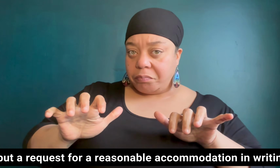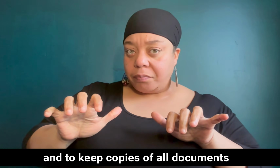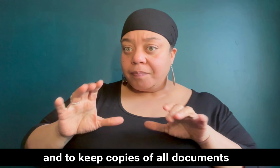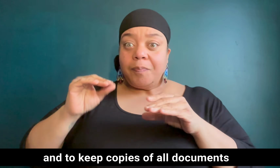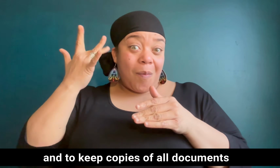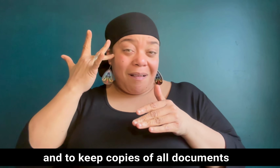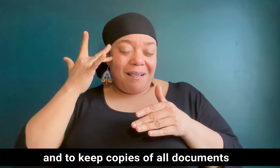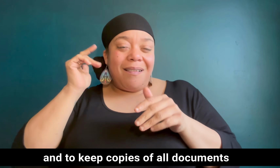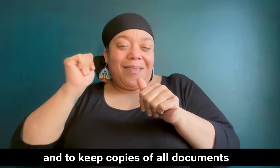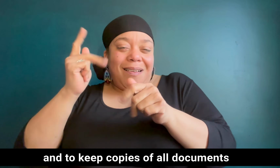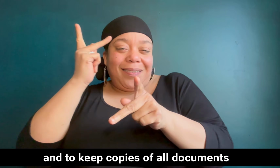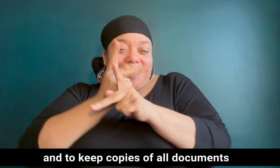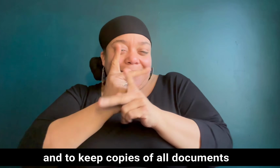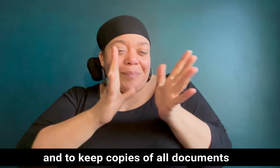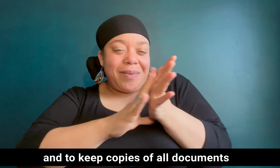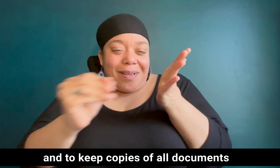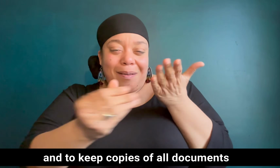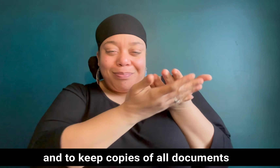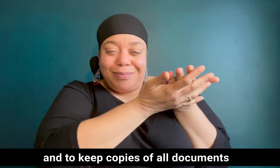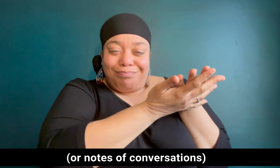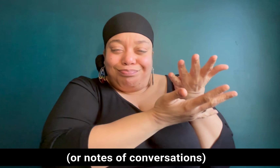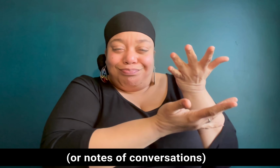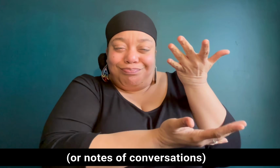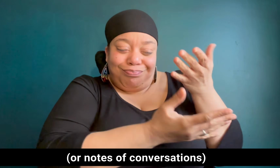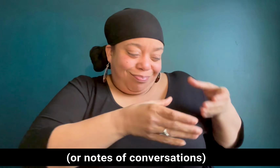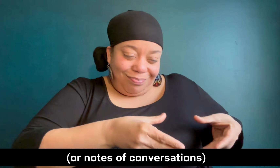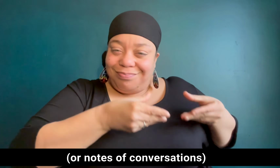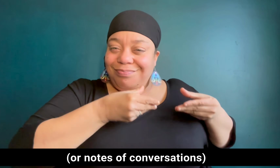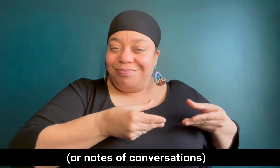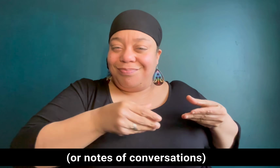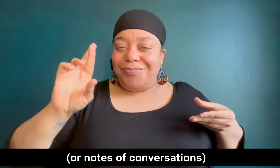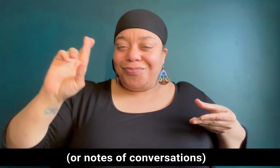And to keep copies of all documents or notes of conversations